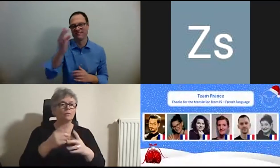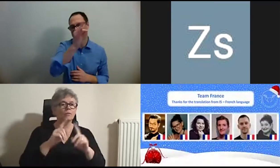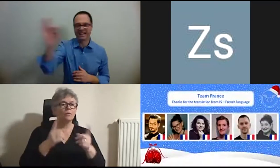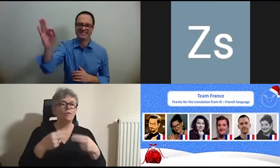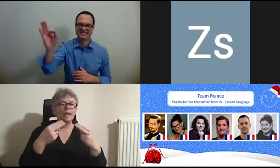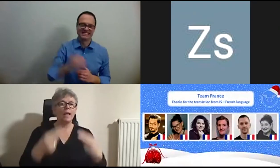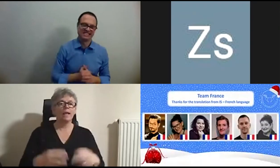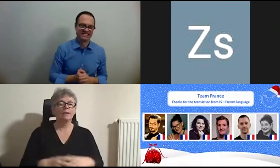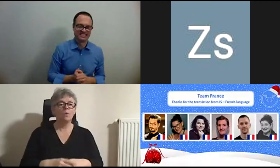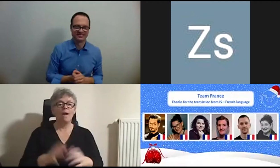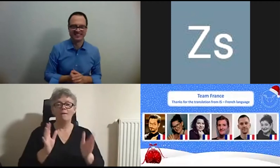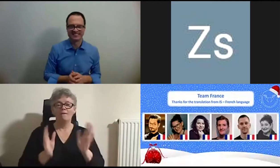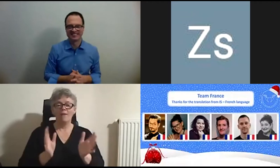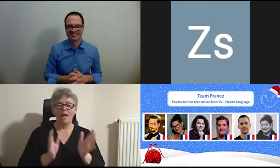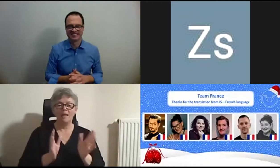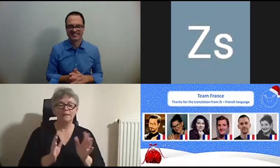France.